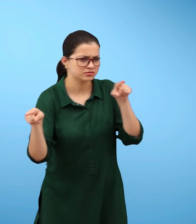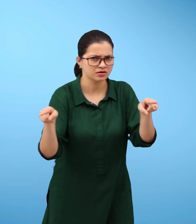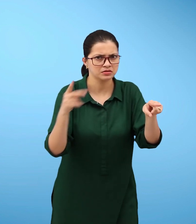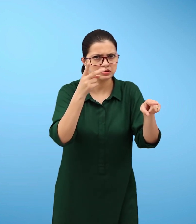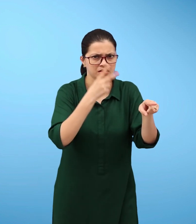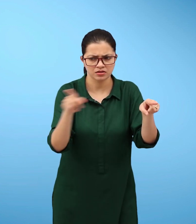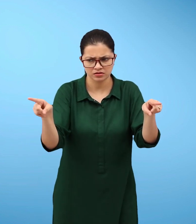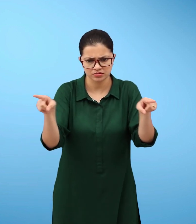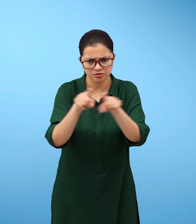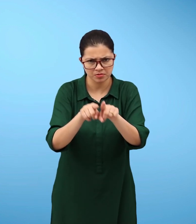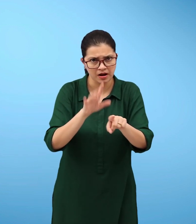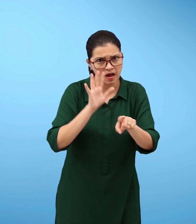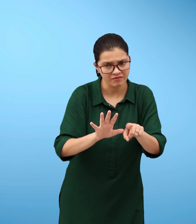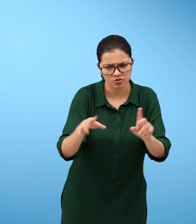5 and 10?